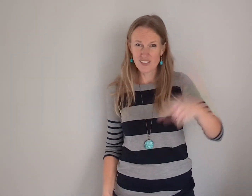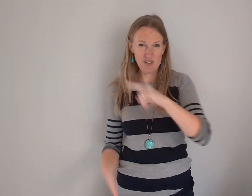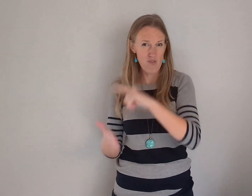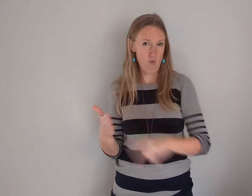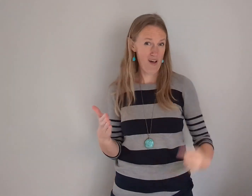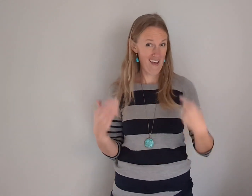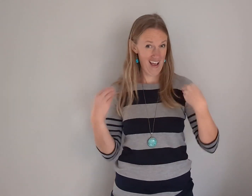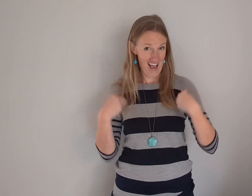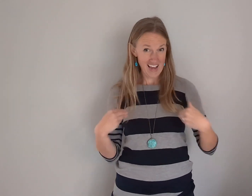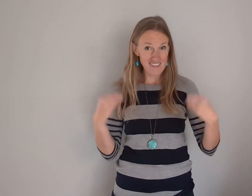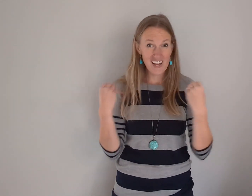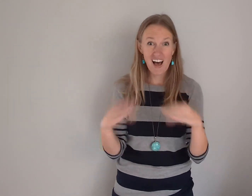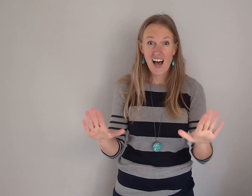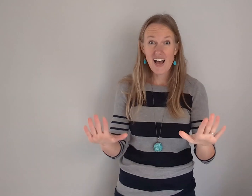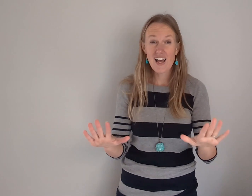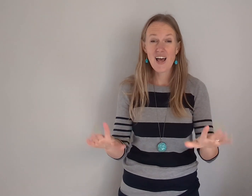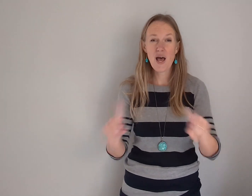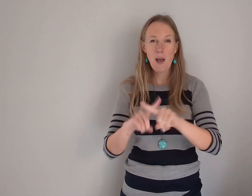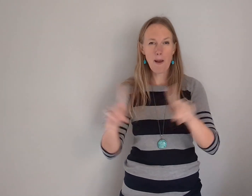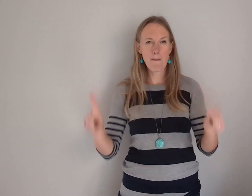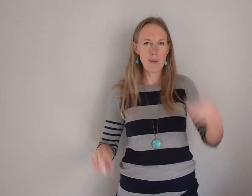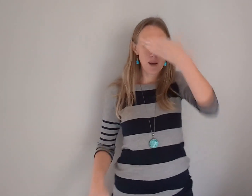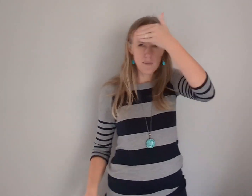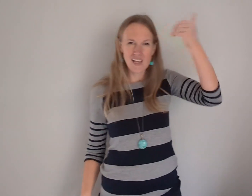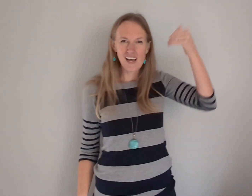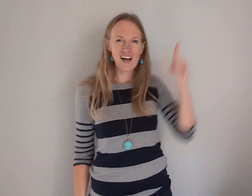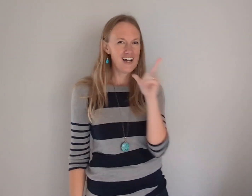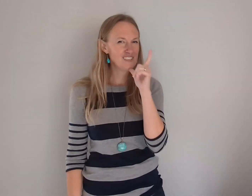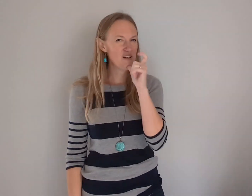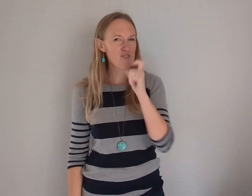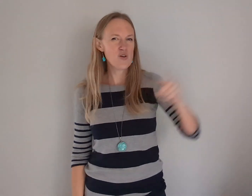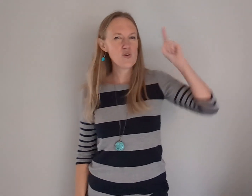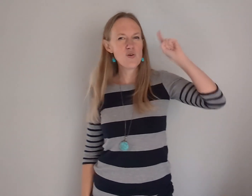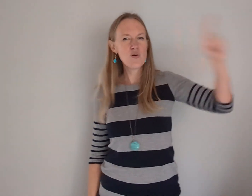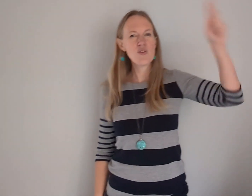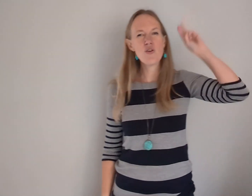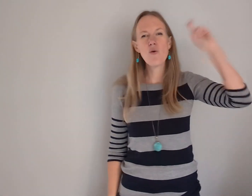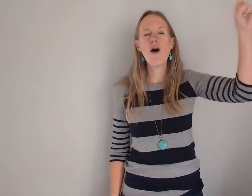because of what I've done, but because of who you